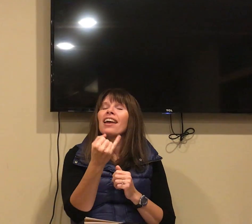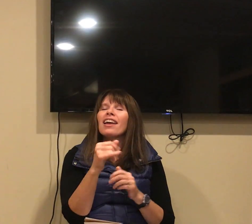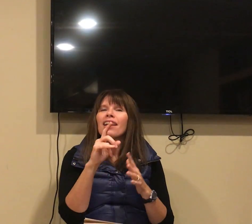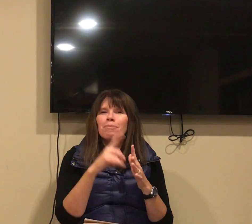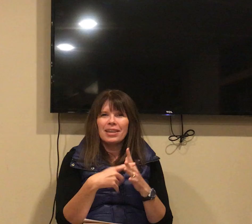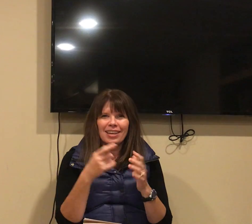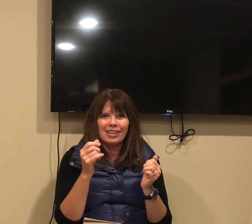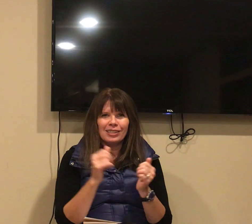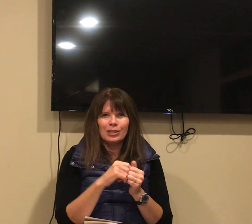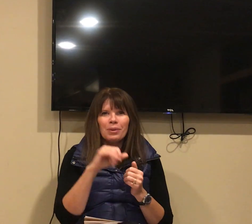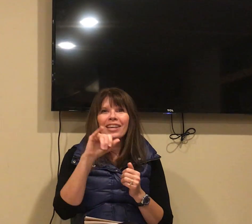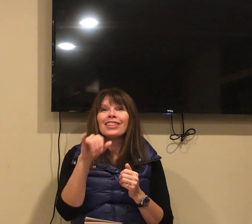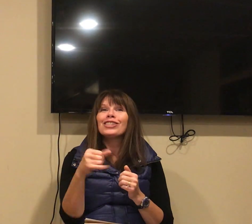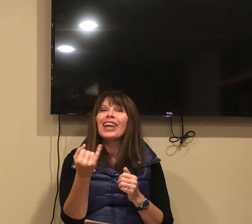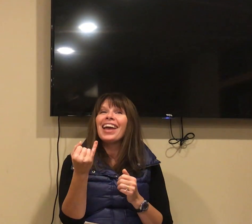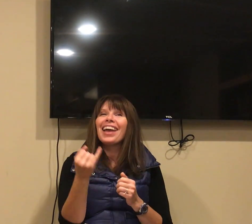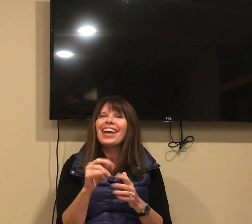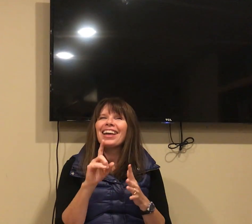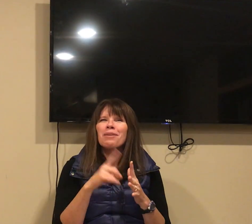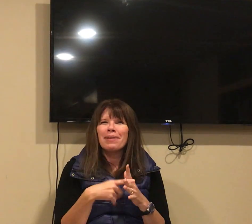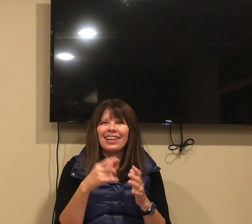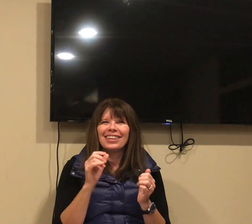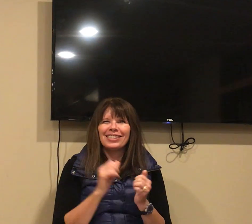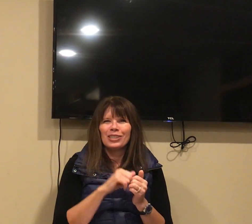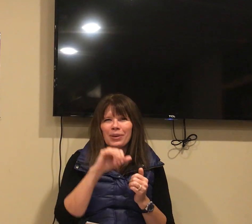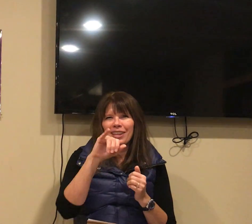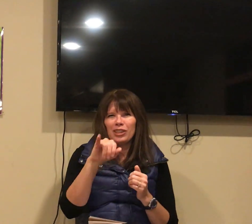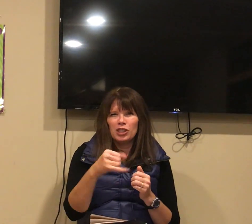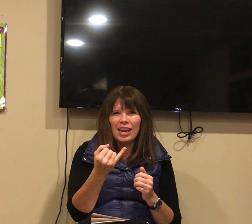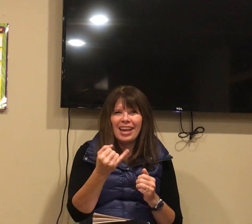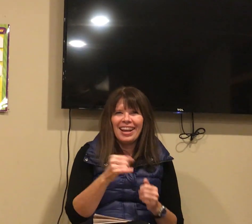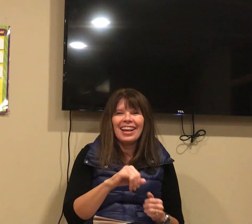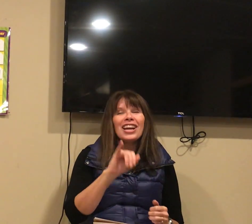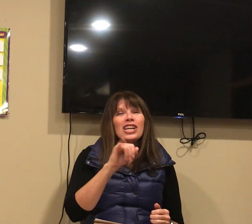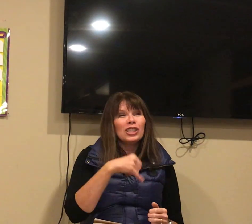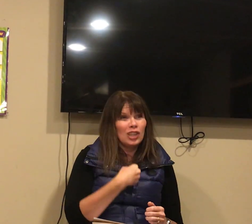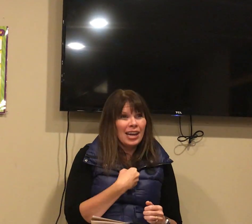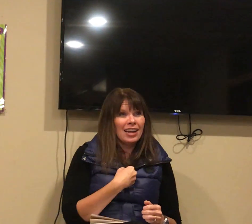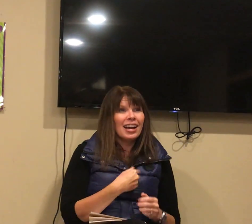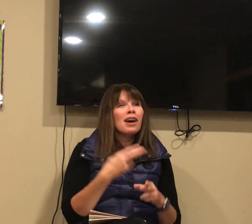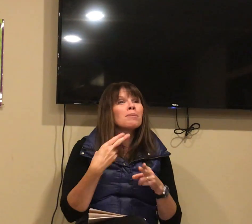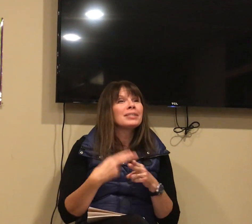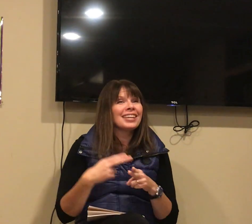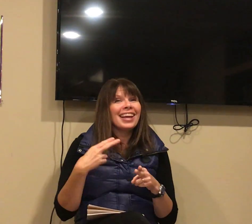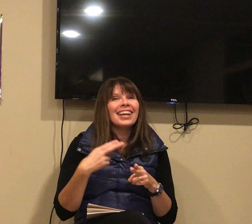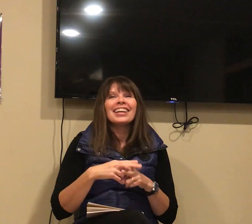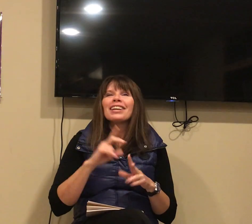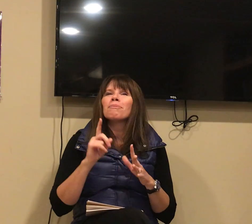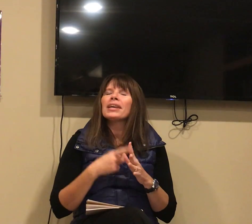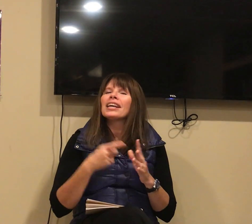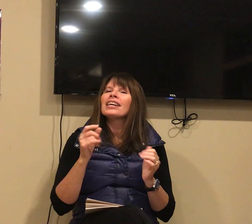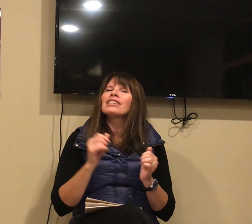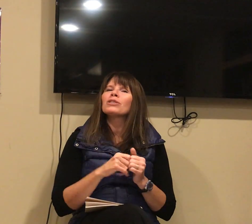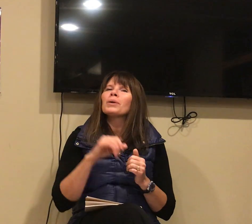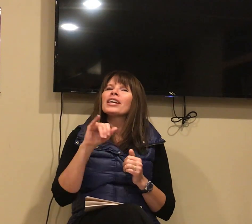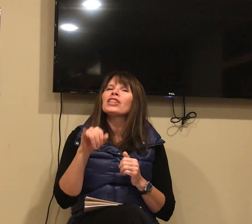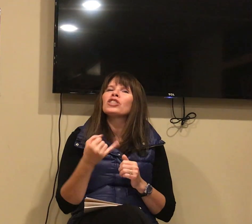J, begins with J, begins with J. Jacob's name begins with